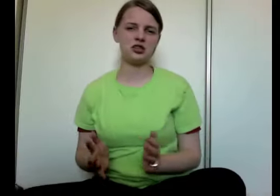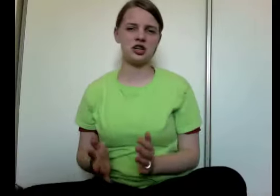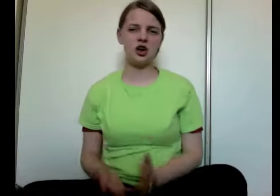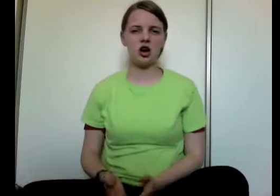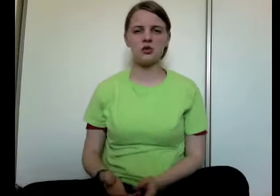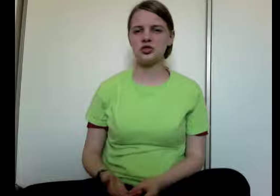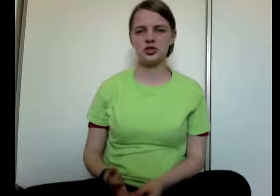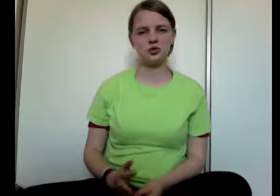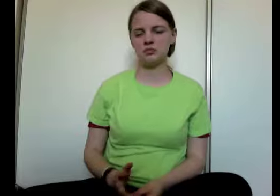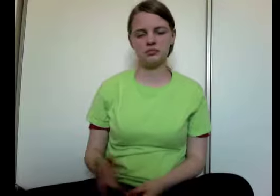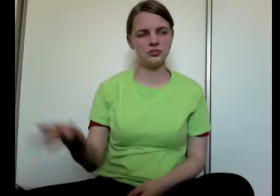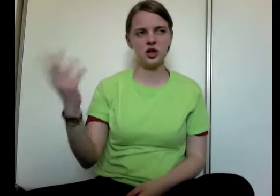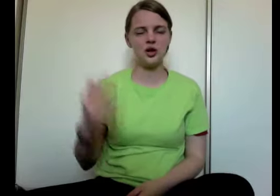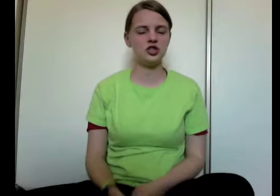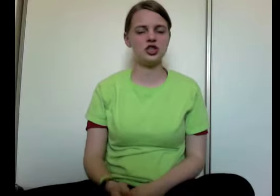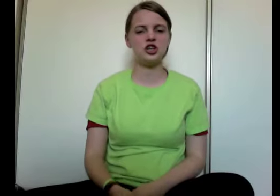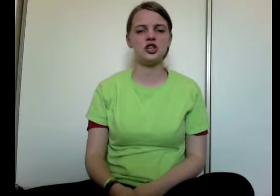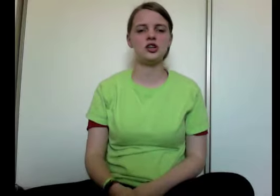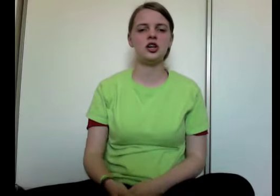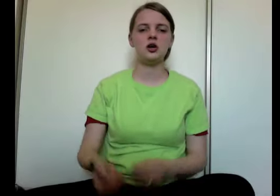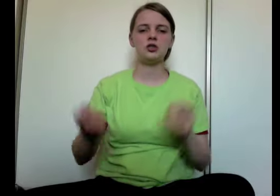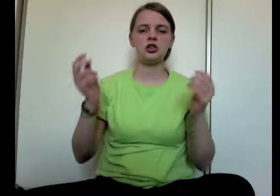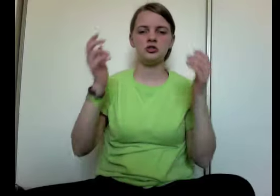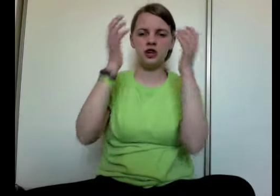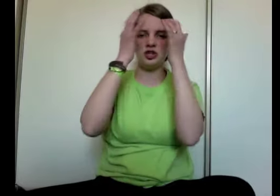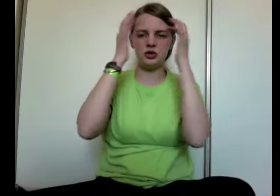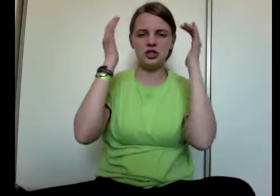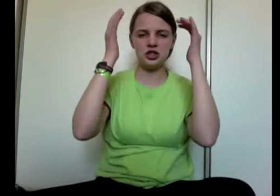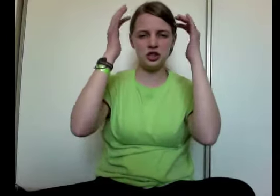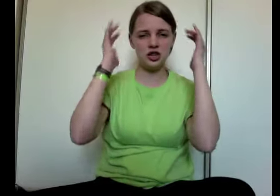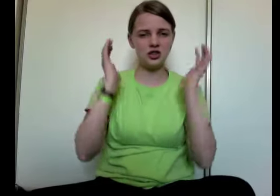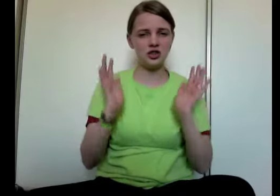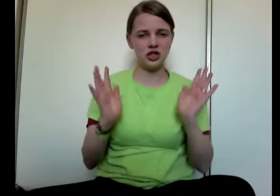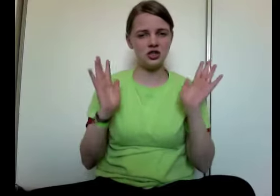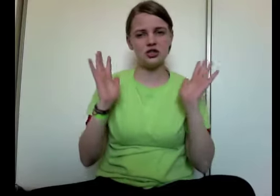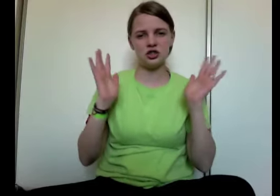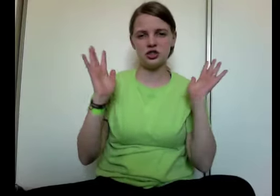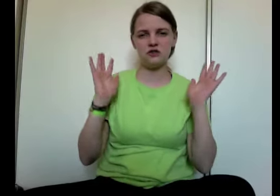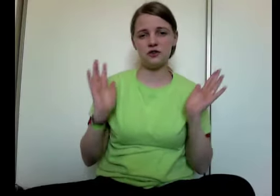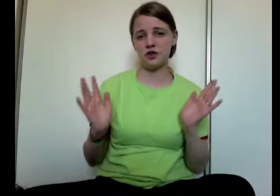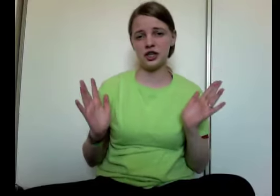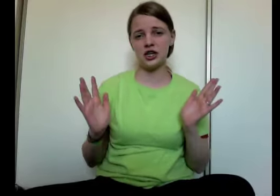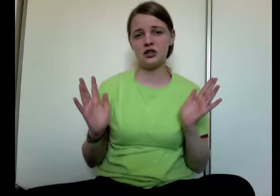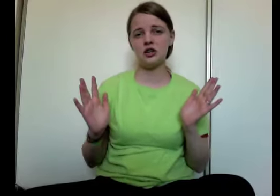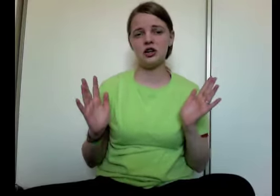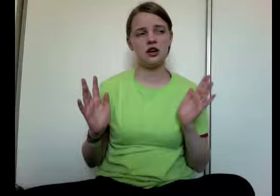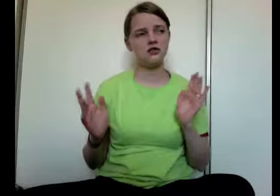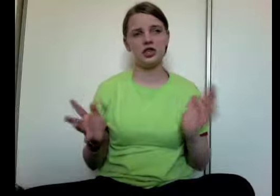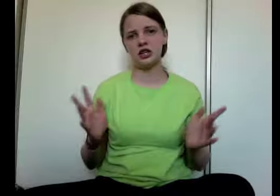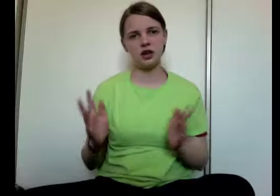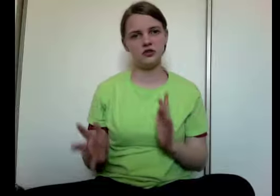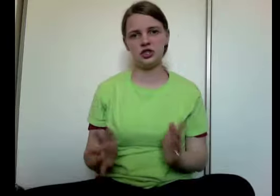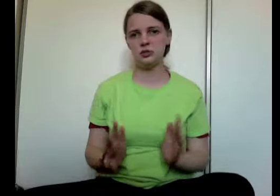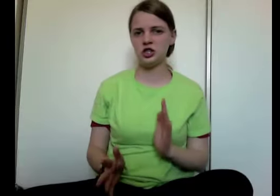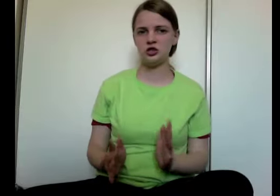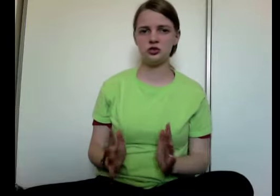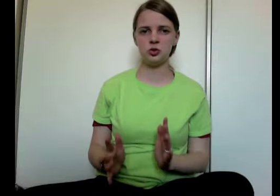kind of awkward, so go ahead and change it. Thoughts invade. So this is I think it's the sign for thinking. I feel like I've seen my teacher do it